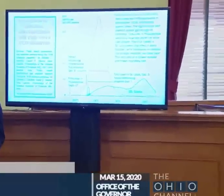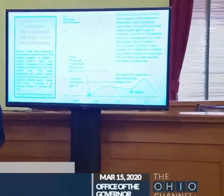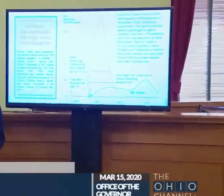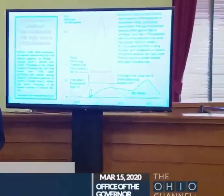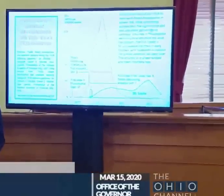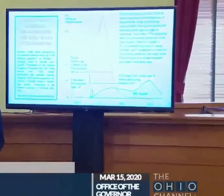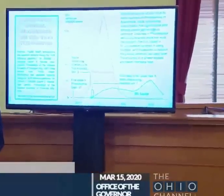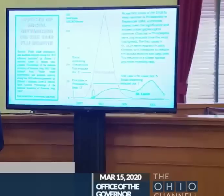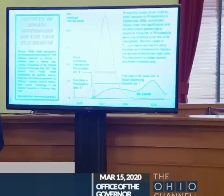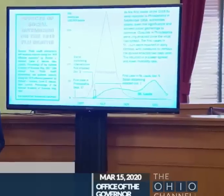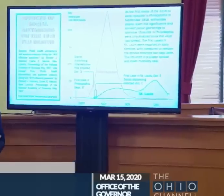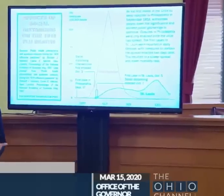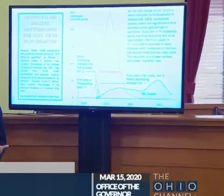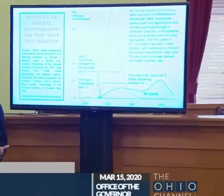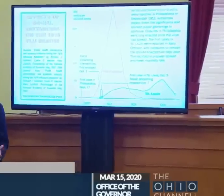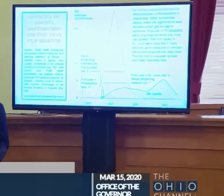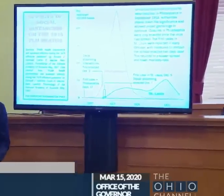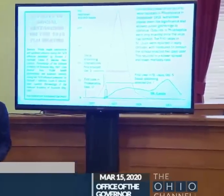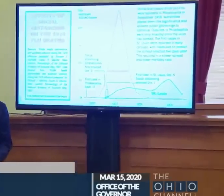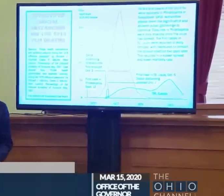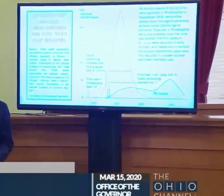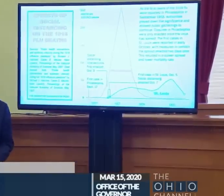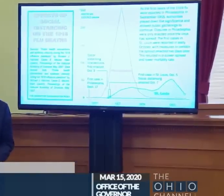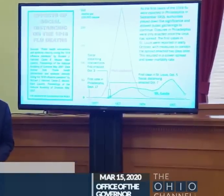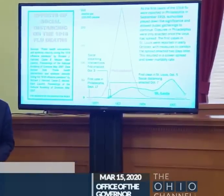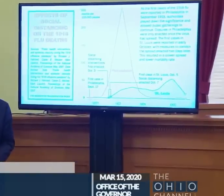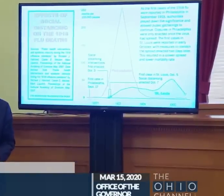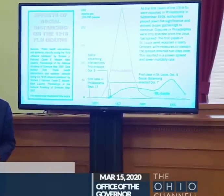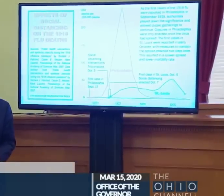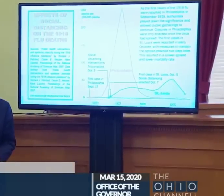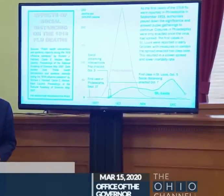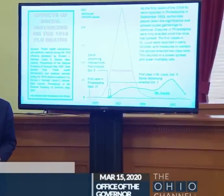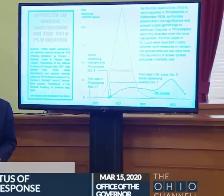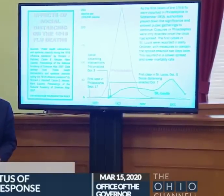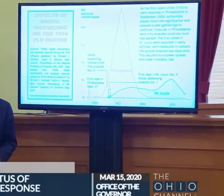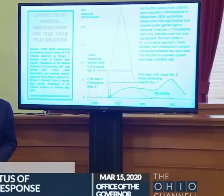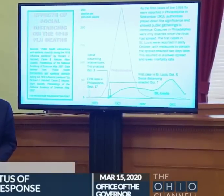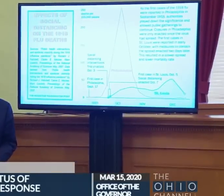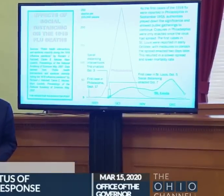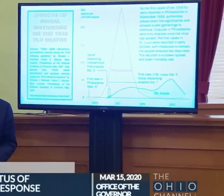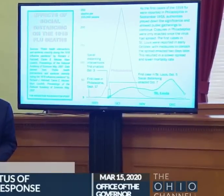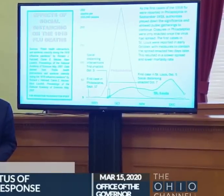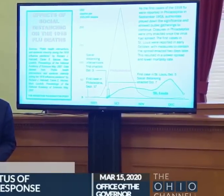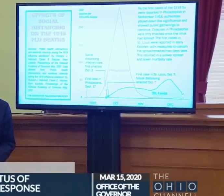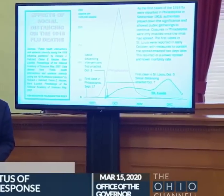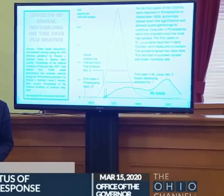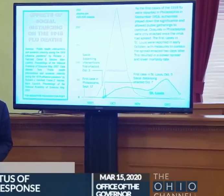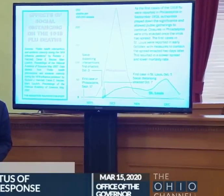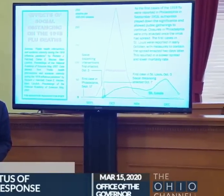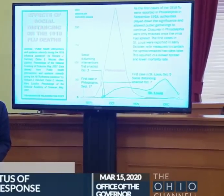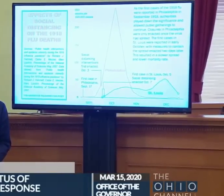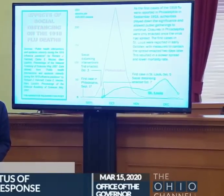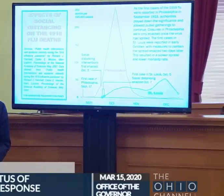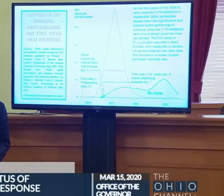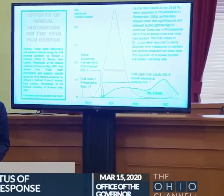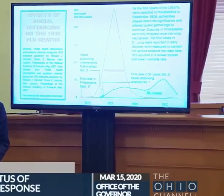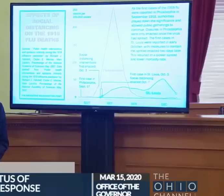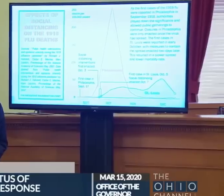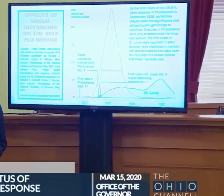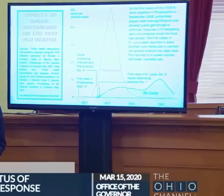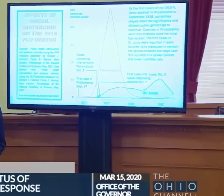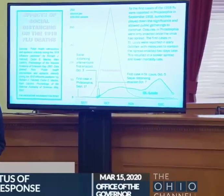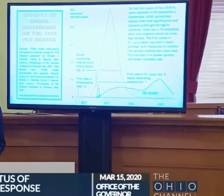what we learned about the 1918 pandemic, and the comparisons between the two cities, St. Louis